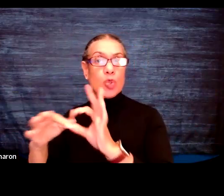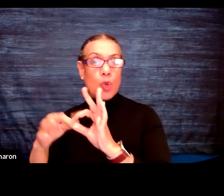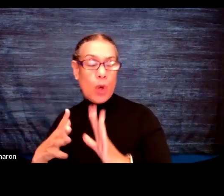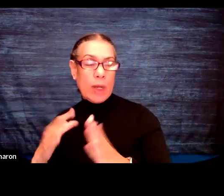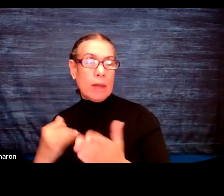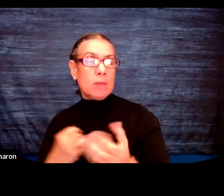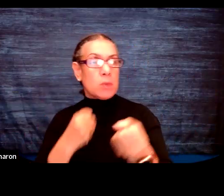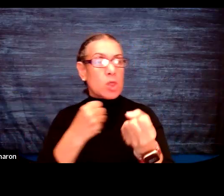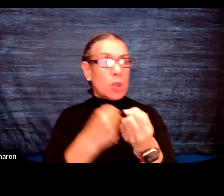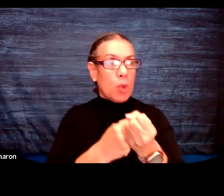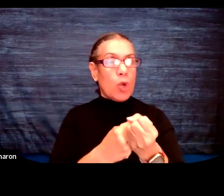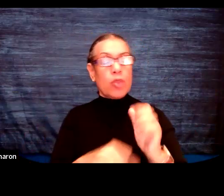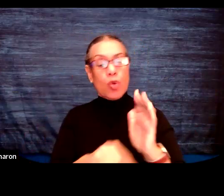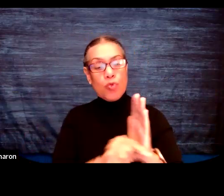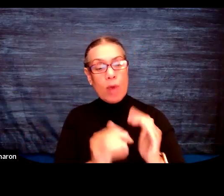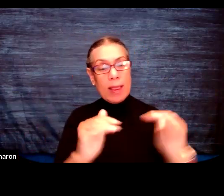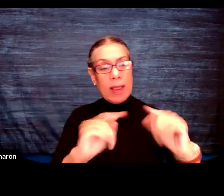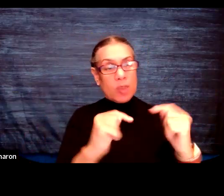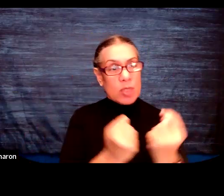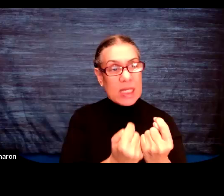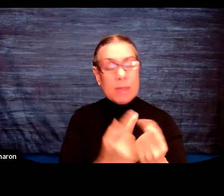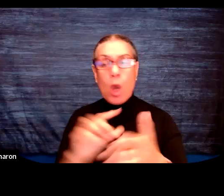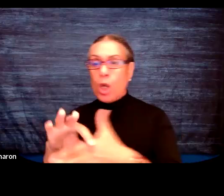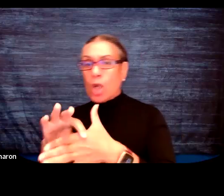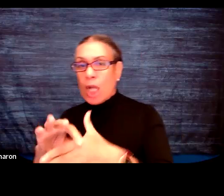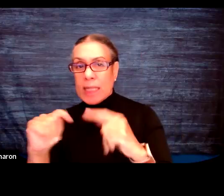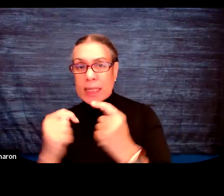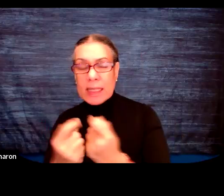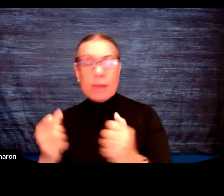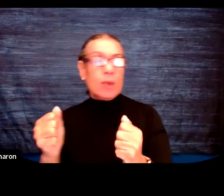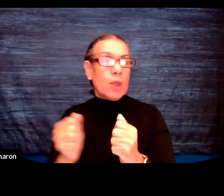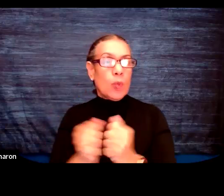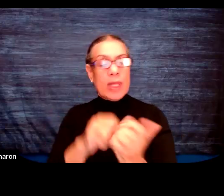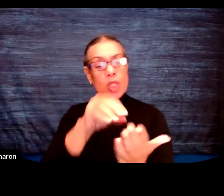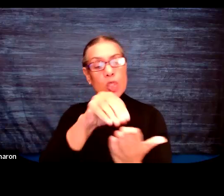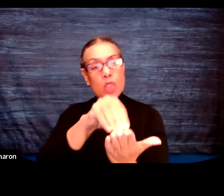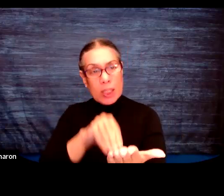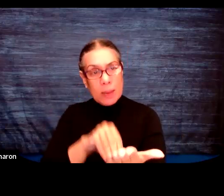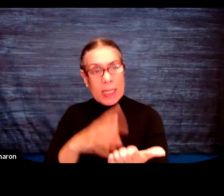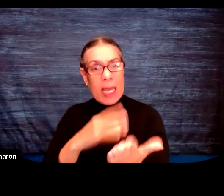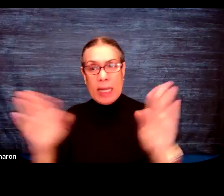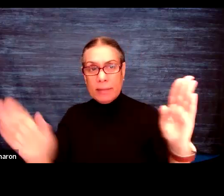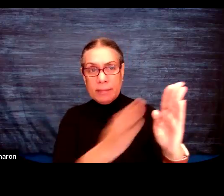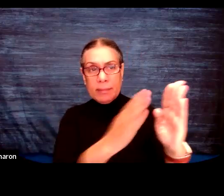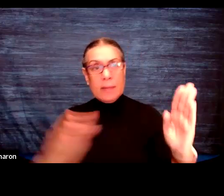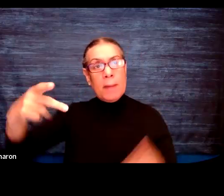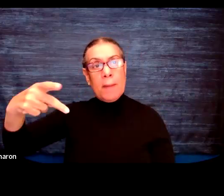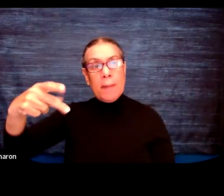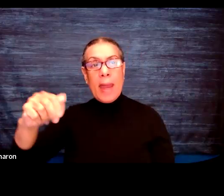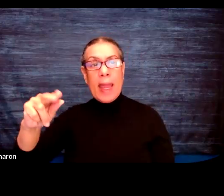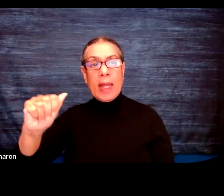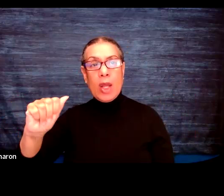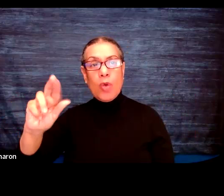level teams or content teams with documenting in Panorama what those tiered supports are and interventions